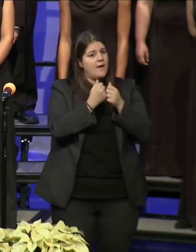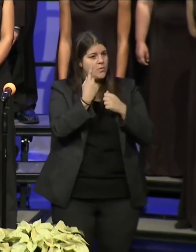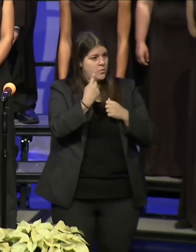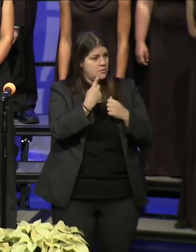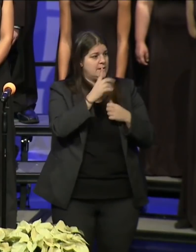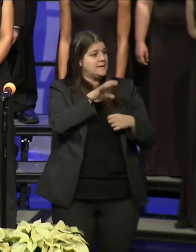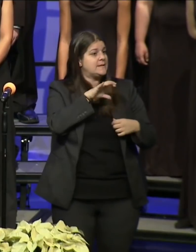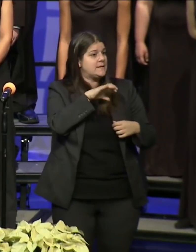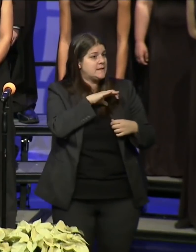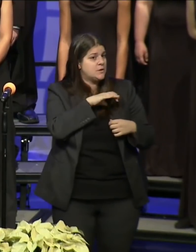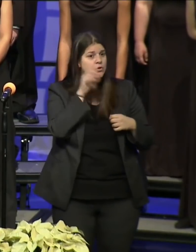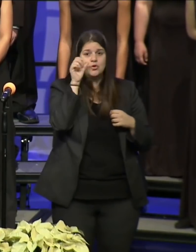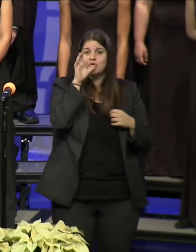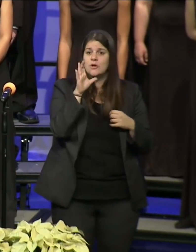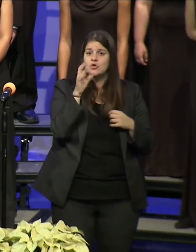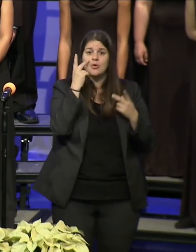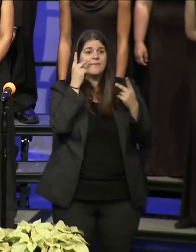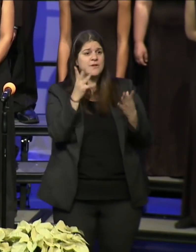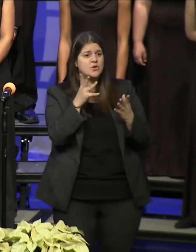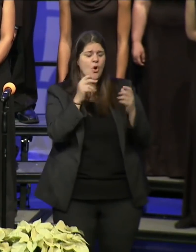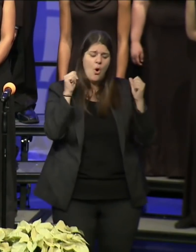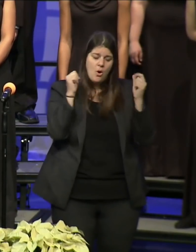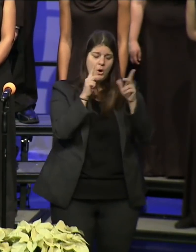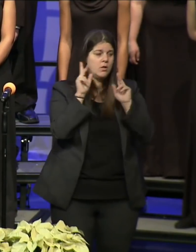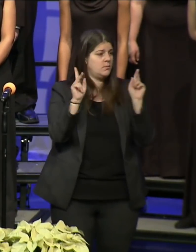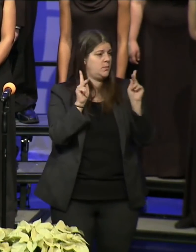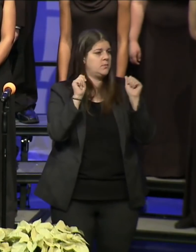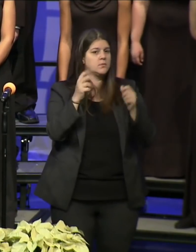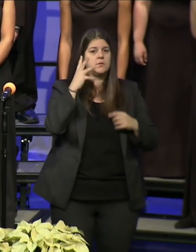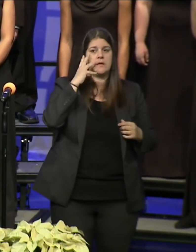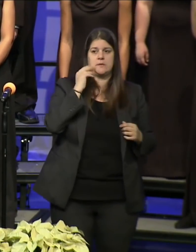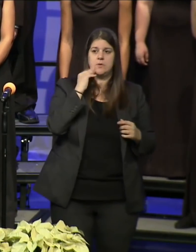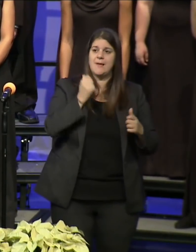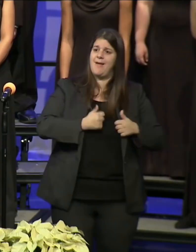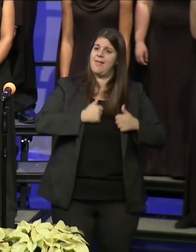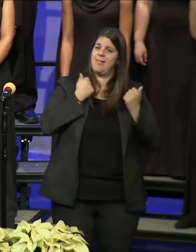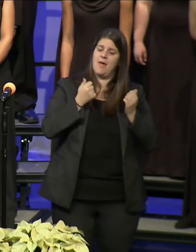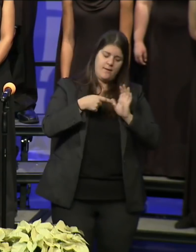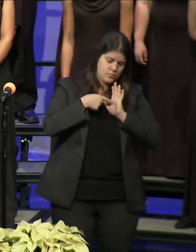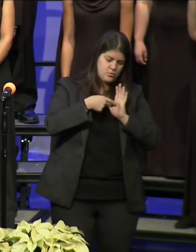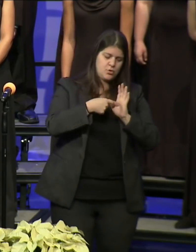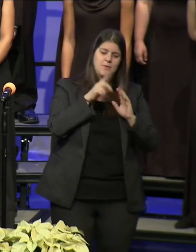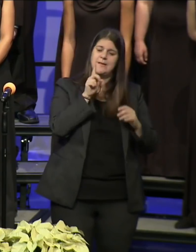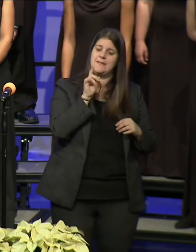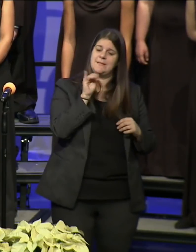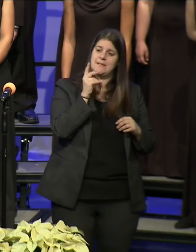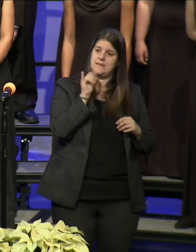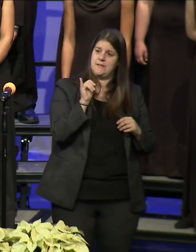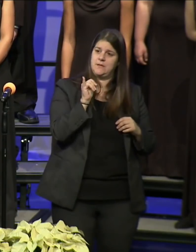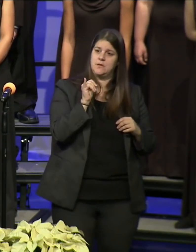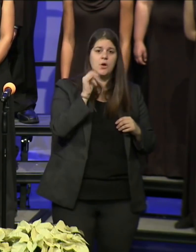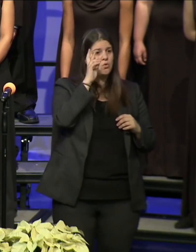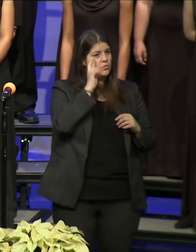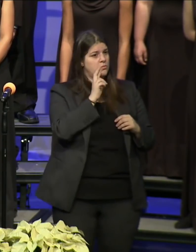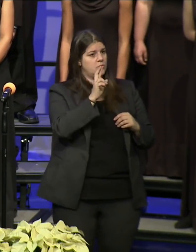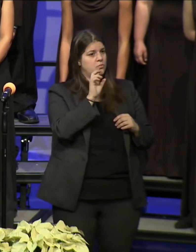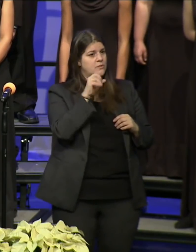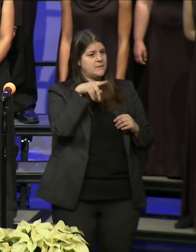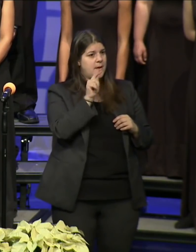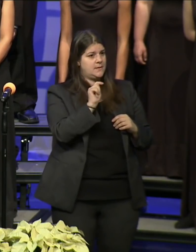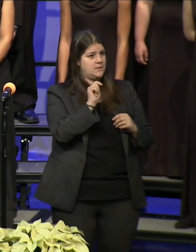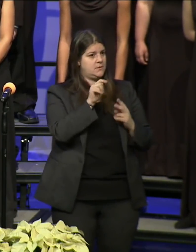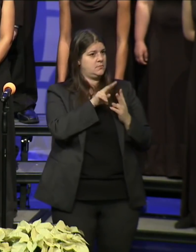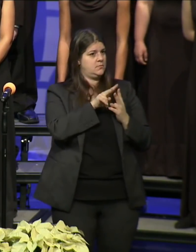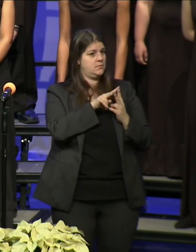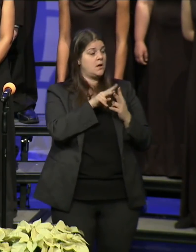citizen, stranger, and visitor alike, will experience a life marked by dignity and respect. May